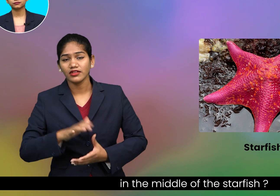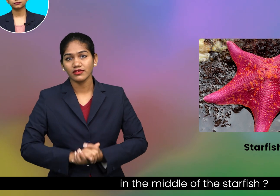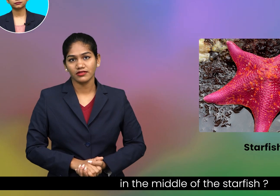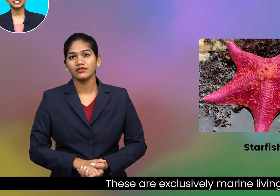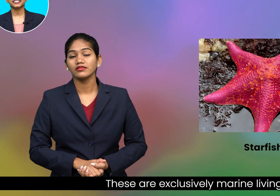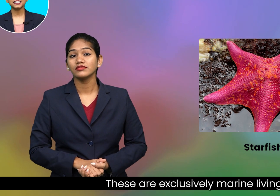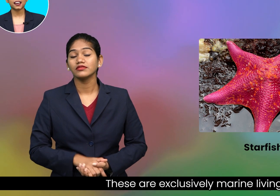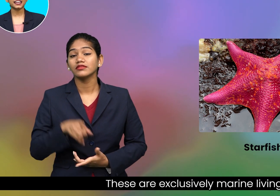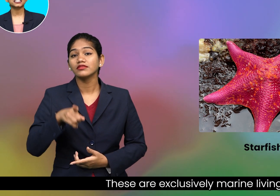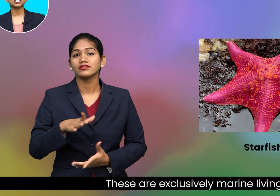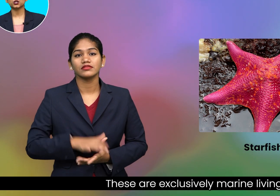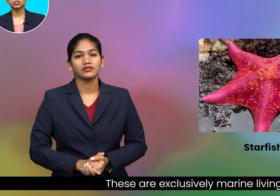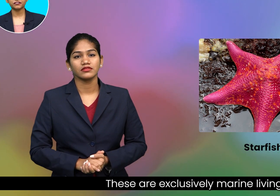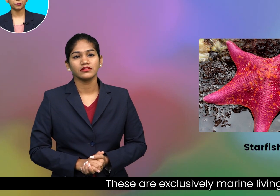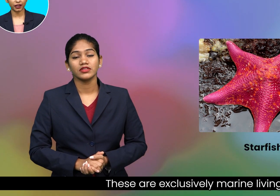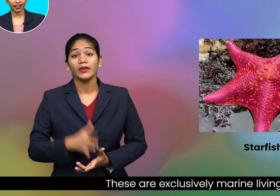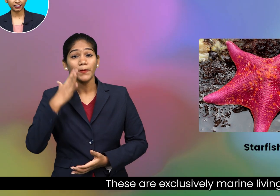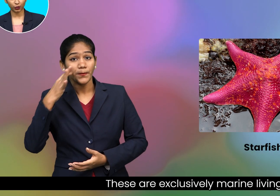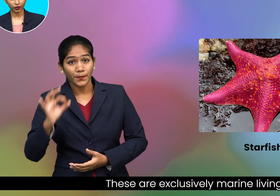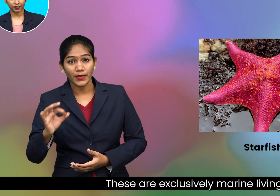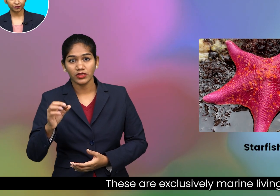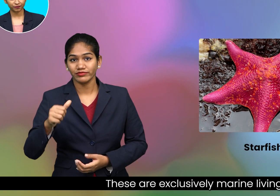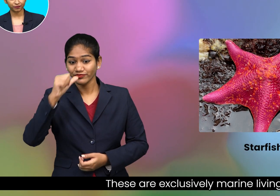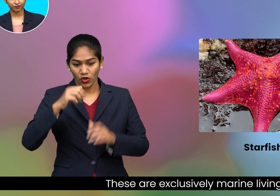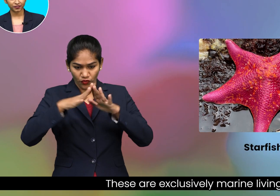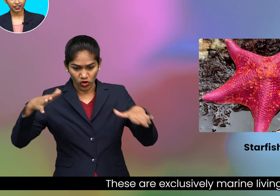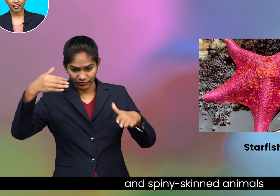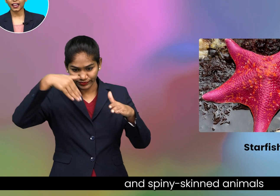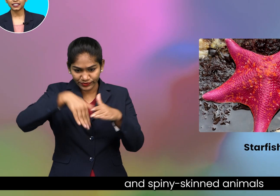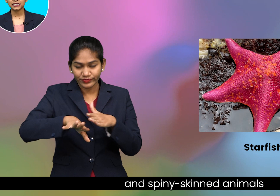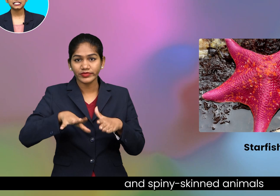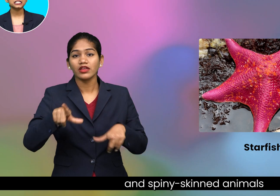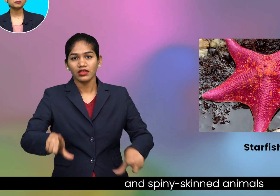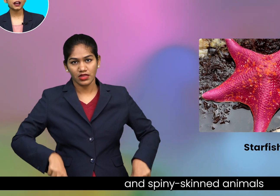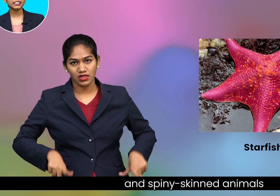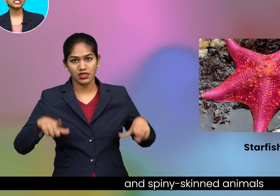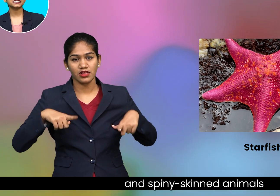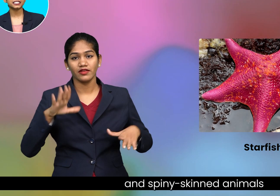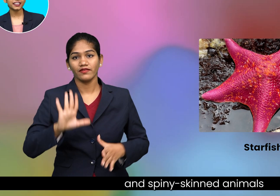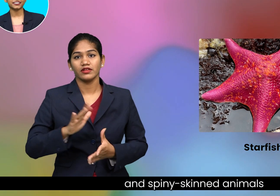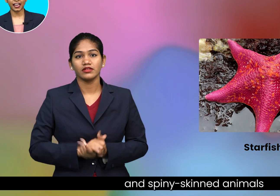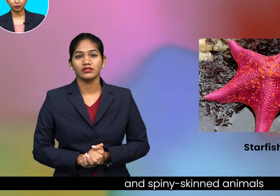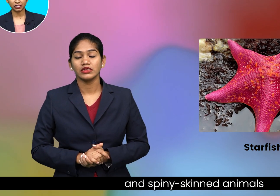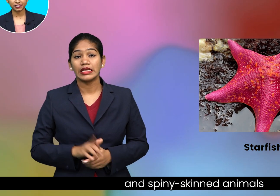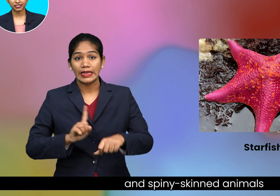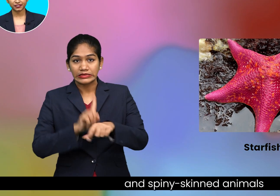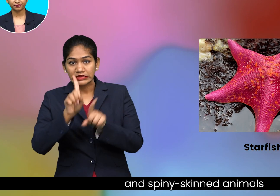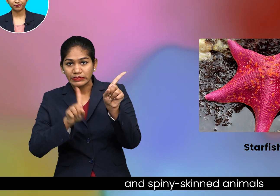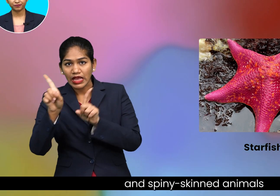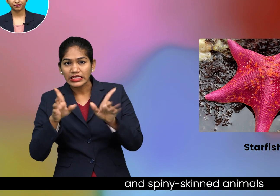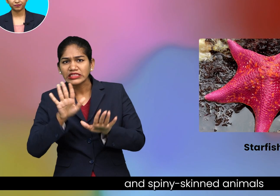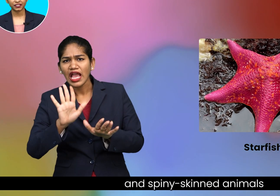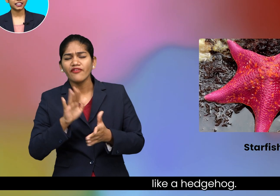These are exclusively marine living and spiny skinned animals